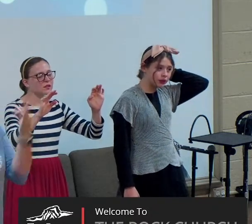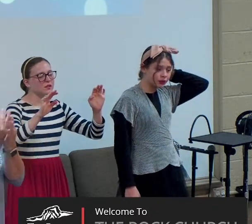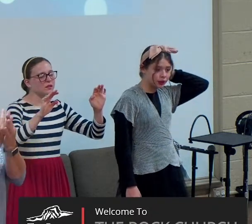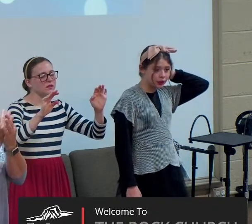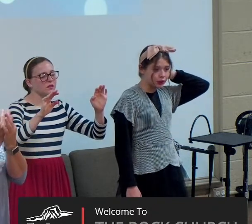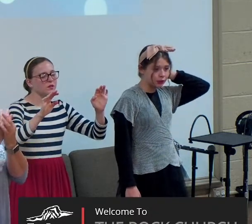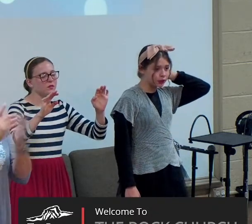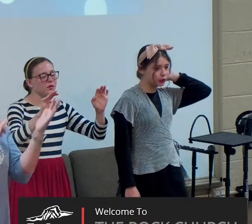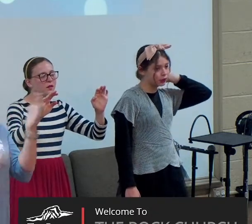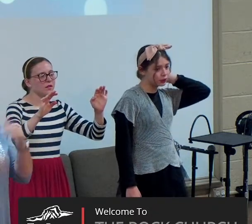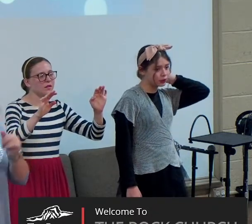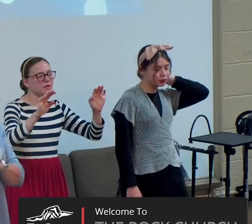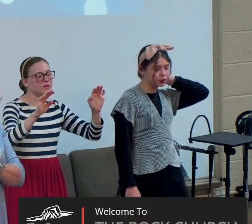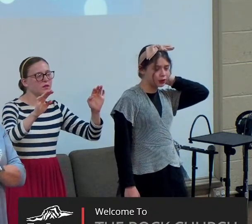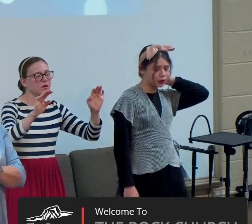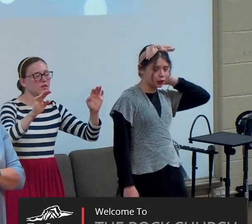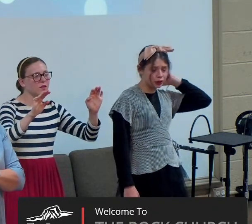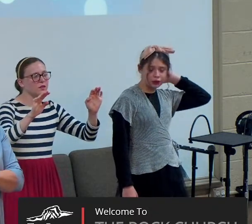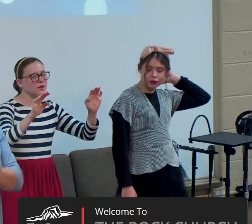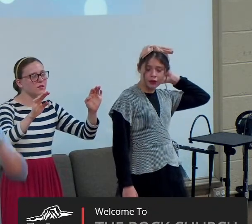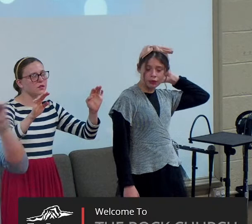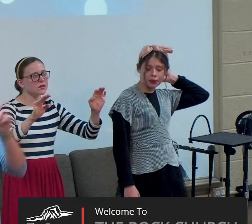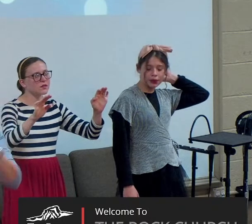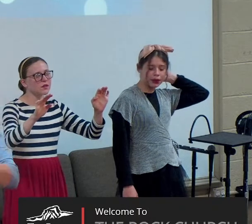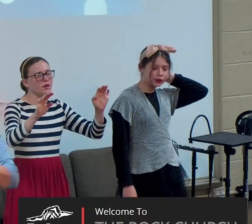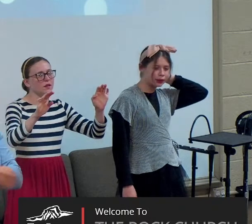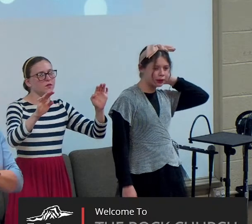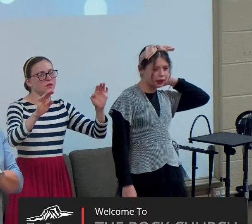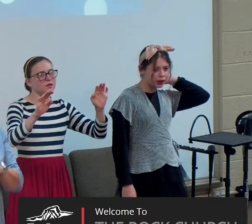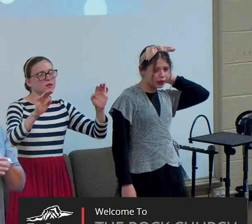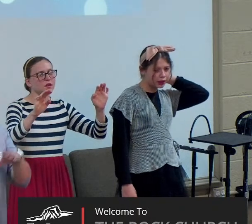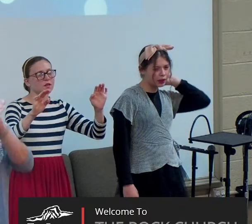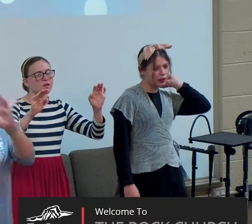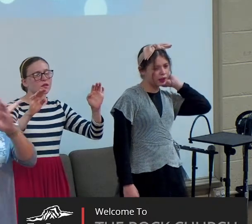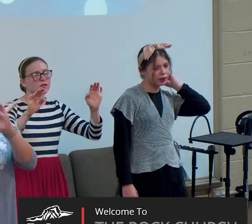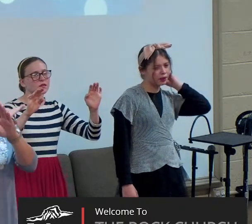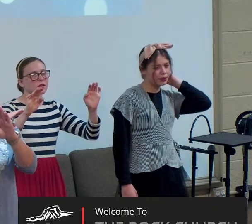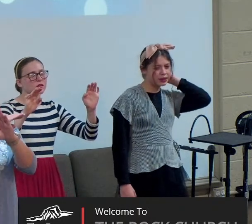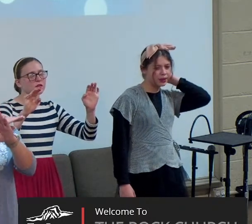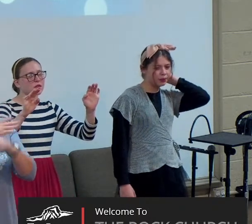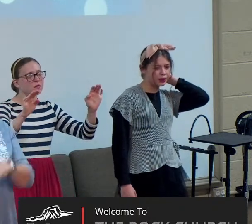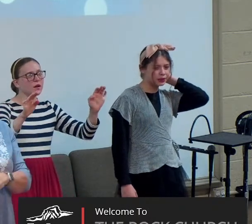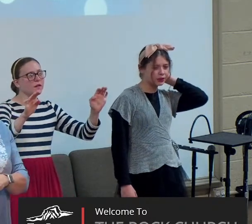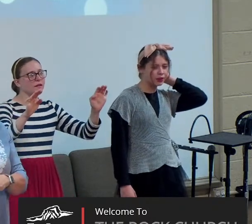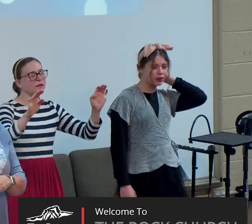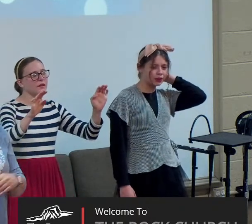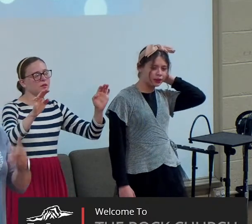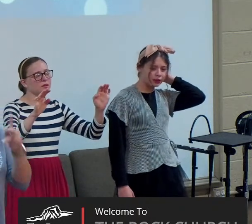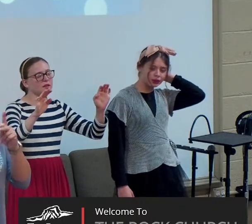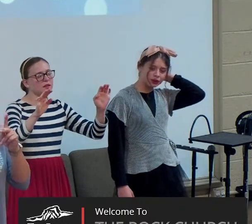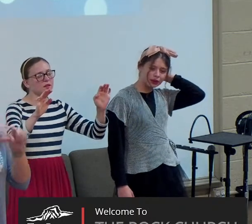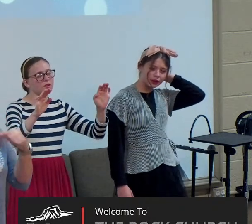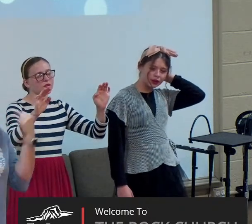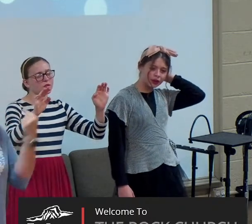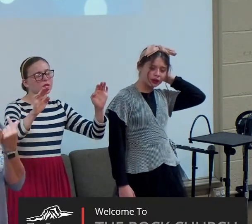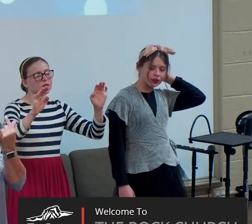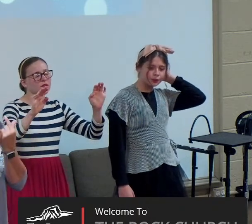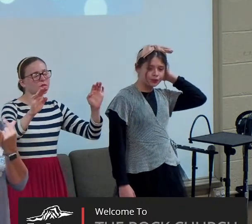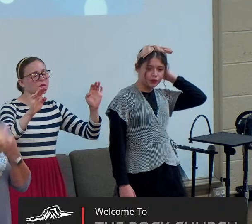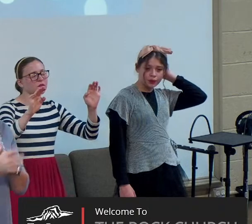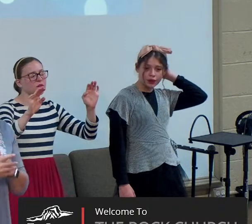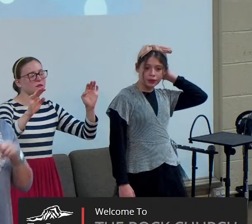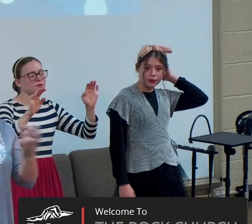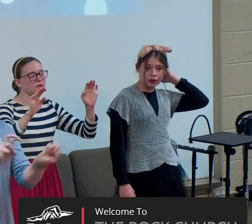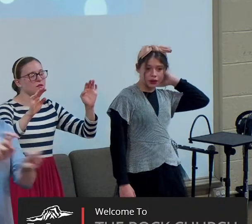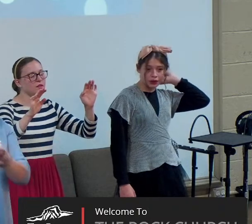know that you're at work. Lord, I'm asking you to touch them, Lord, today. Protect, amen, our youth group and chaperones as they are traveling, Lord